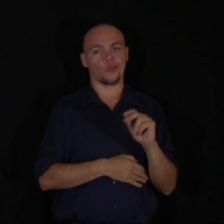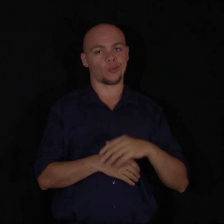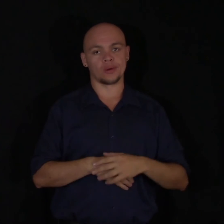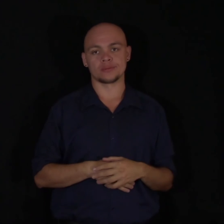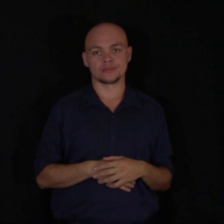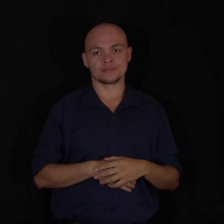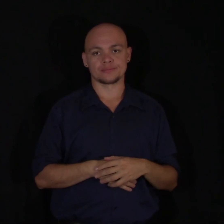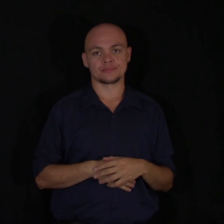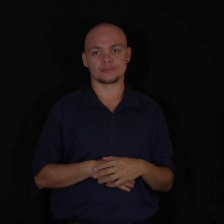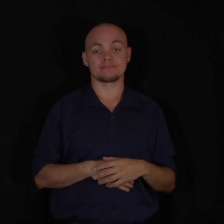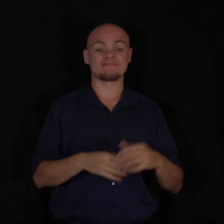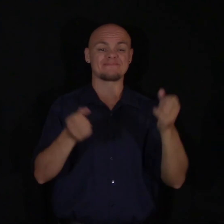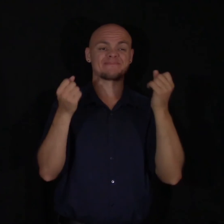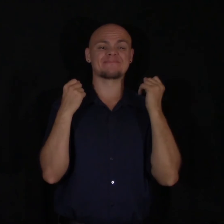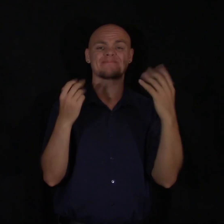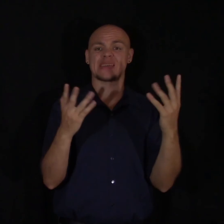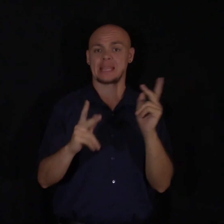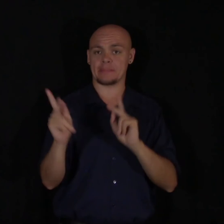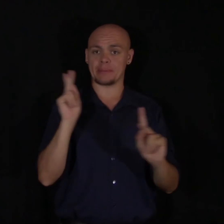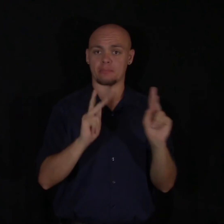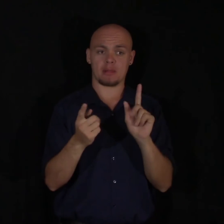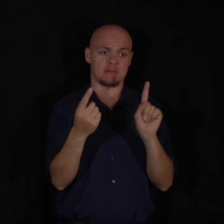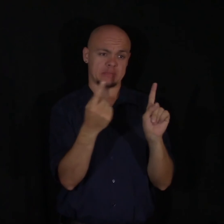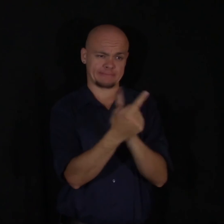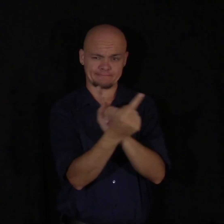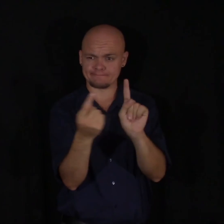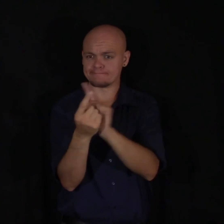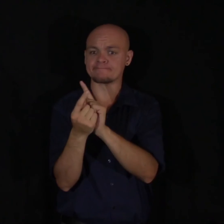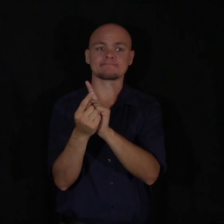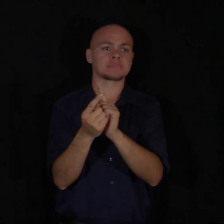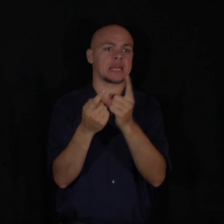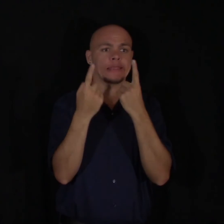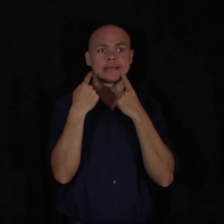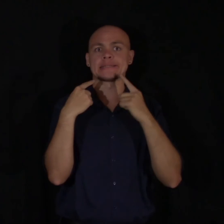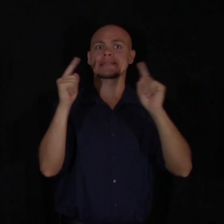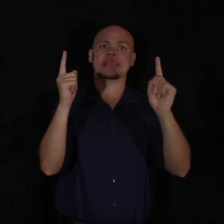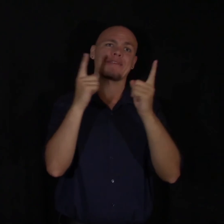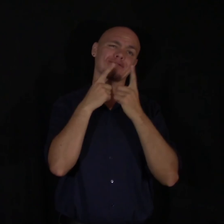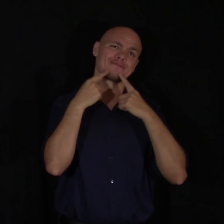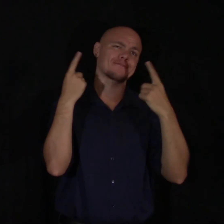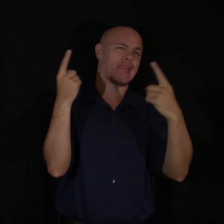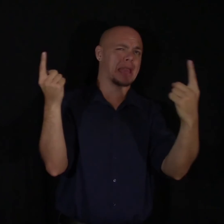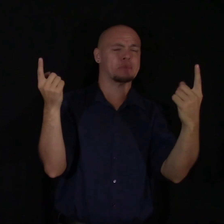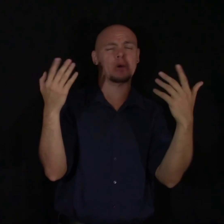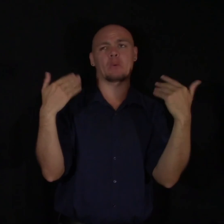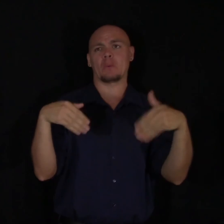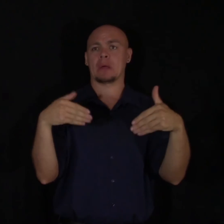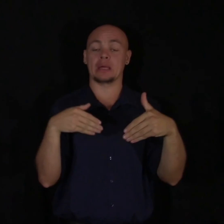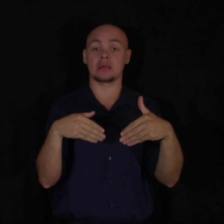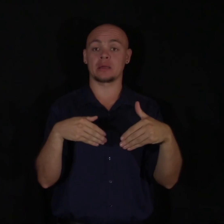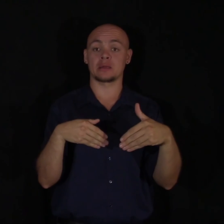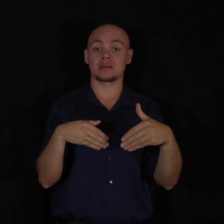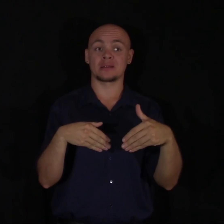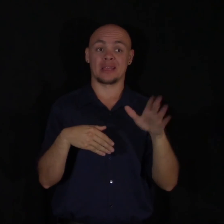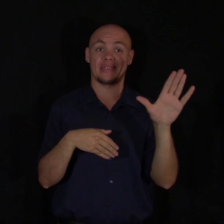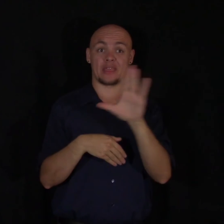I've met so many people that are so extremely successful and famous that are in